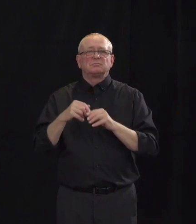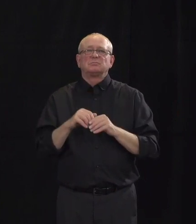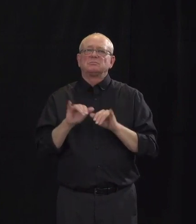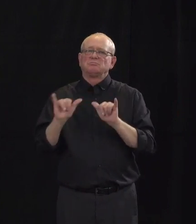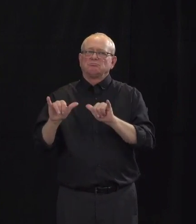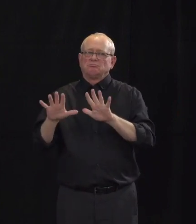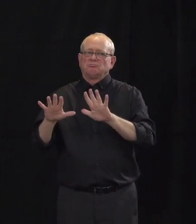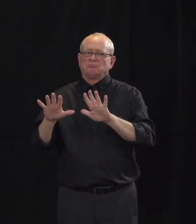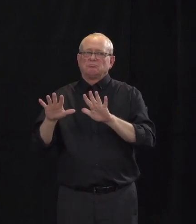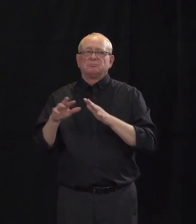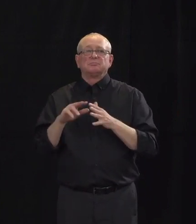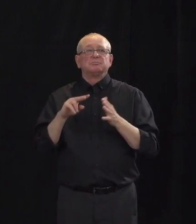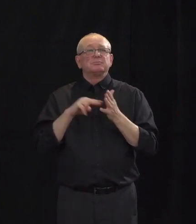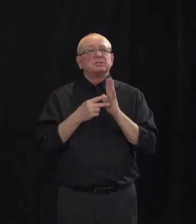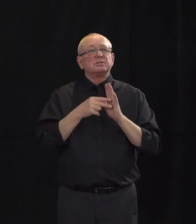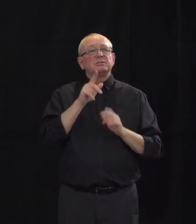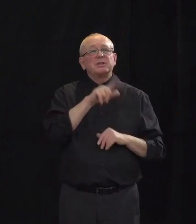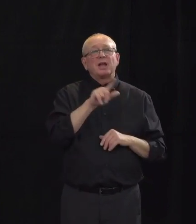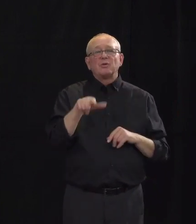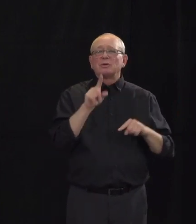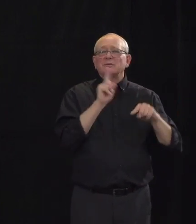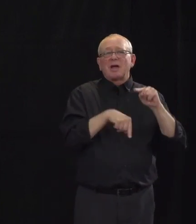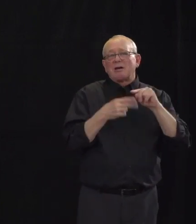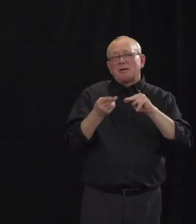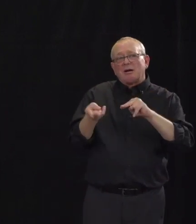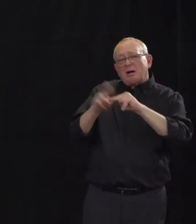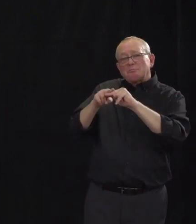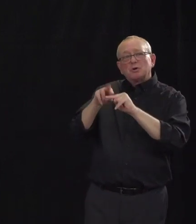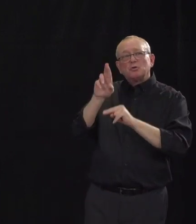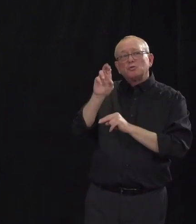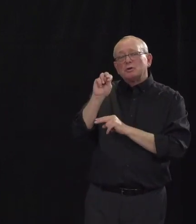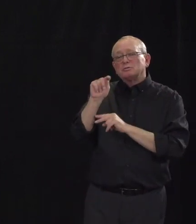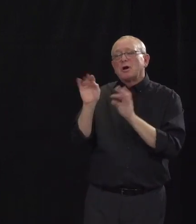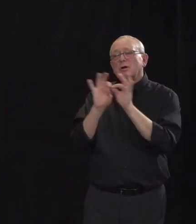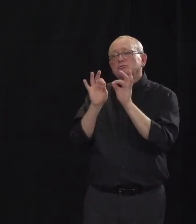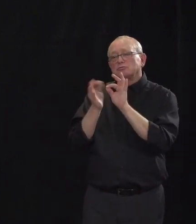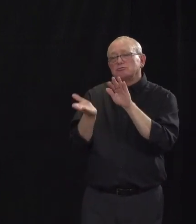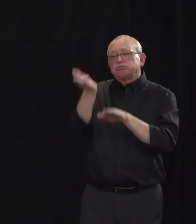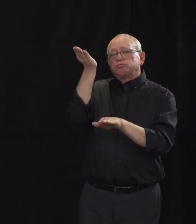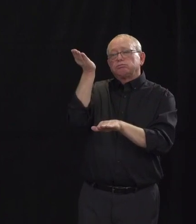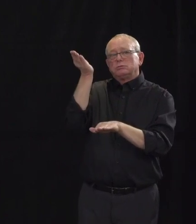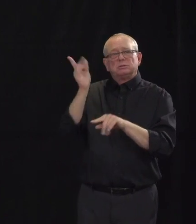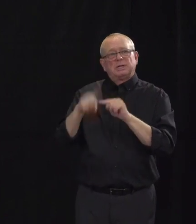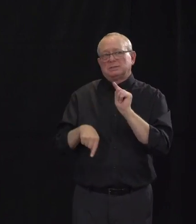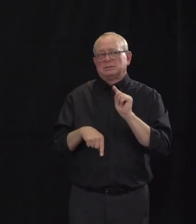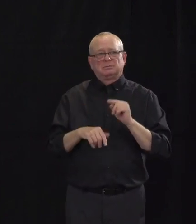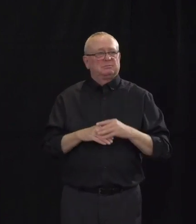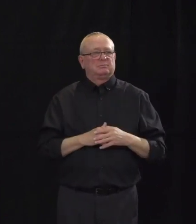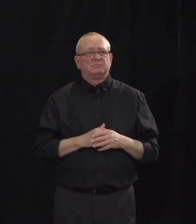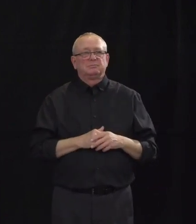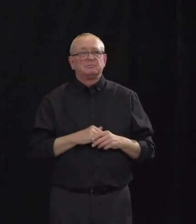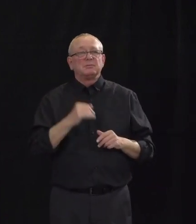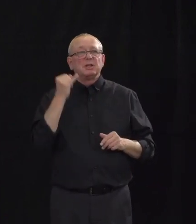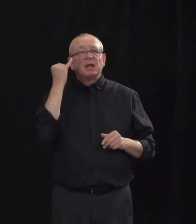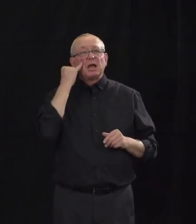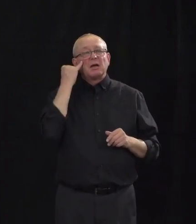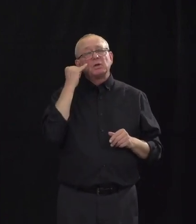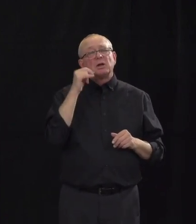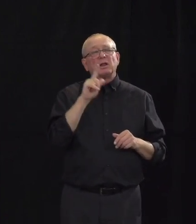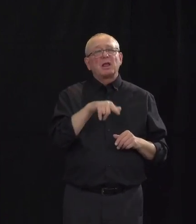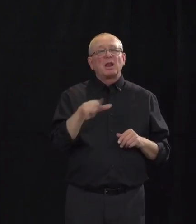today. There will be no rent increases, including rent increases for which notice was given months ago.